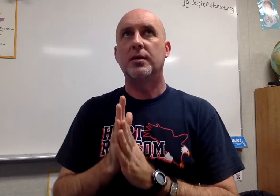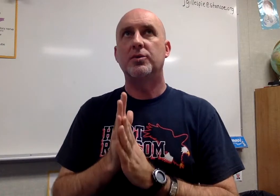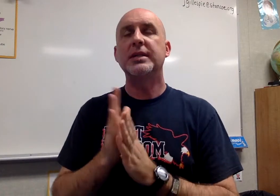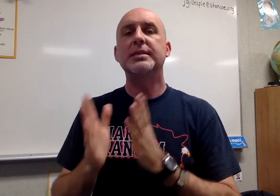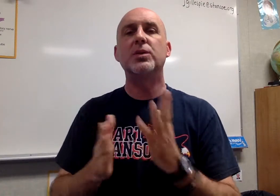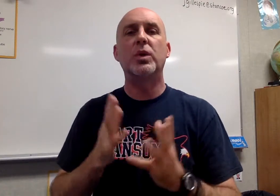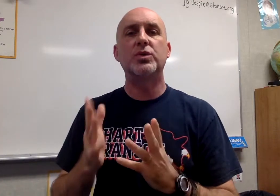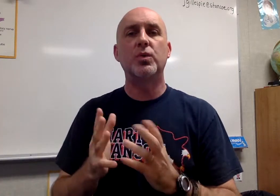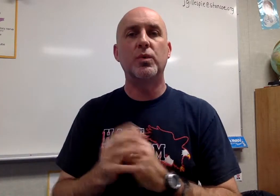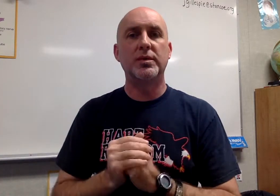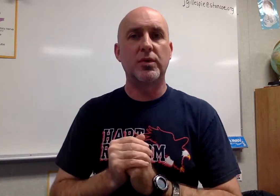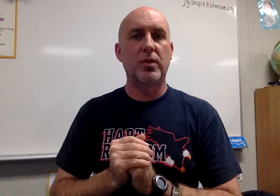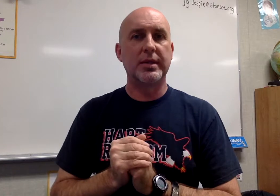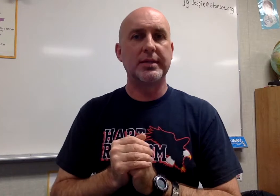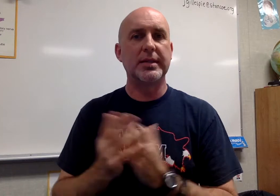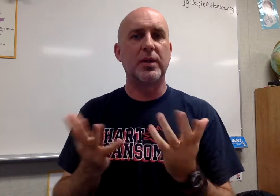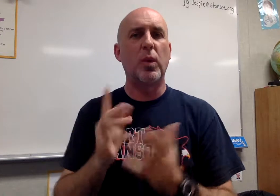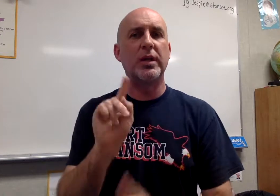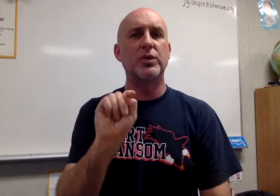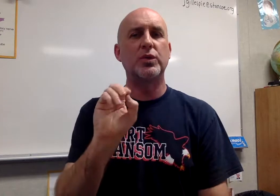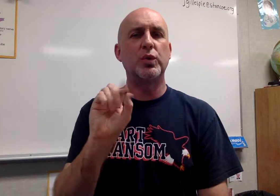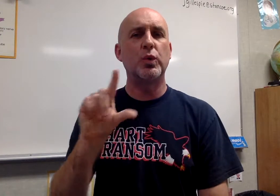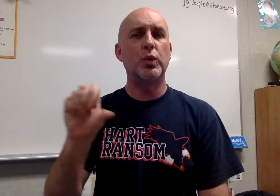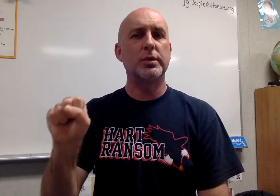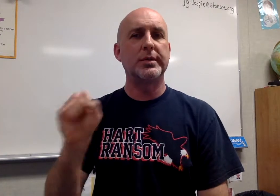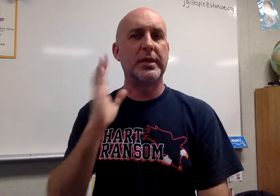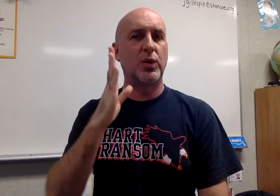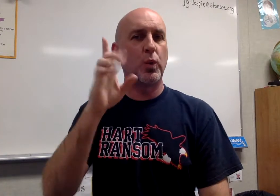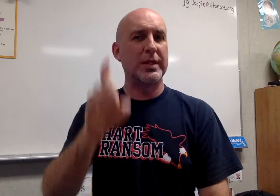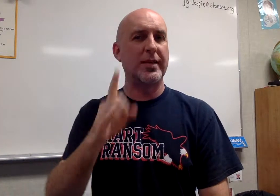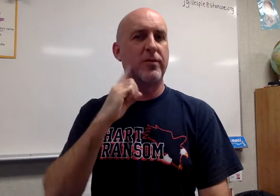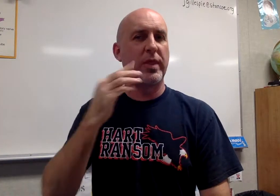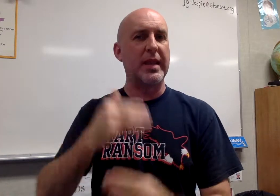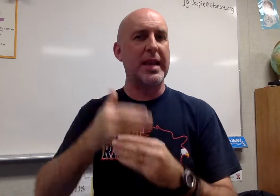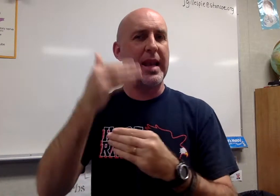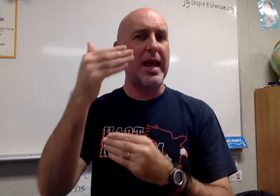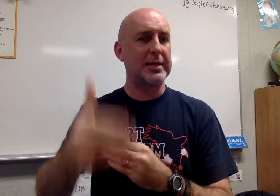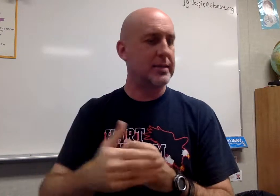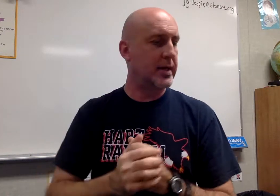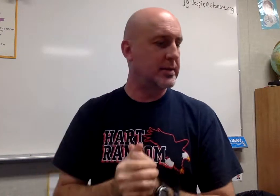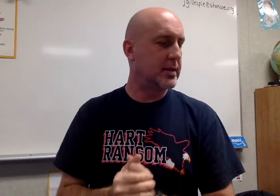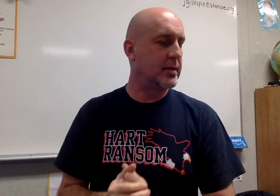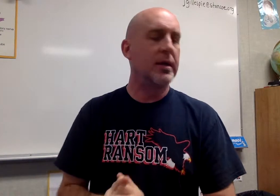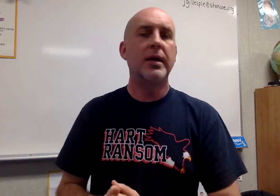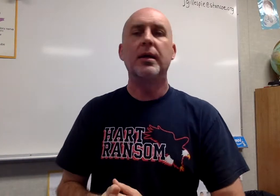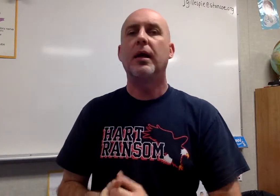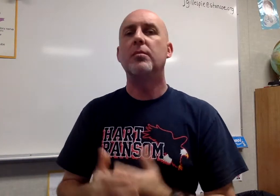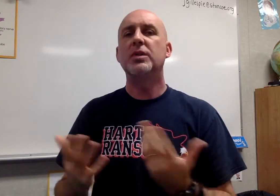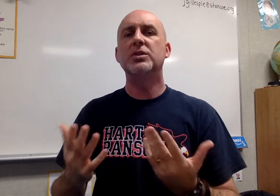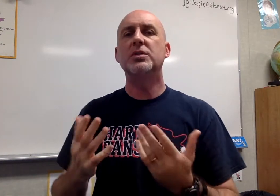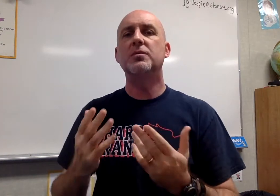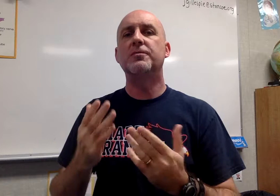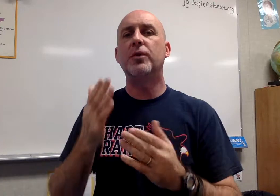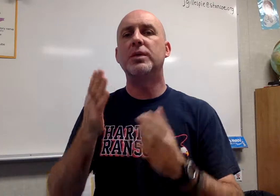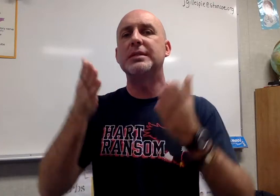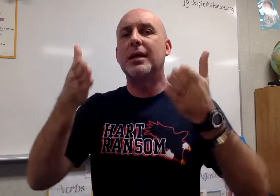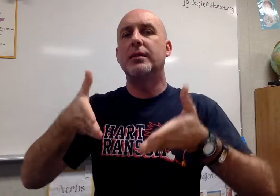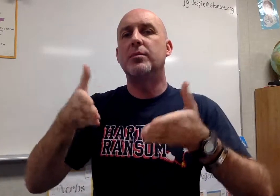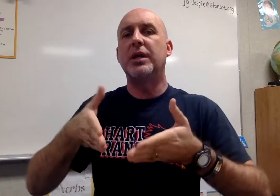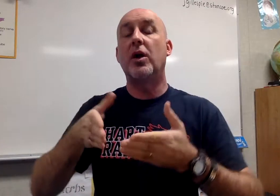try to see what tools you're going to need, what tools you will need for the next lesson. Let's just focus a little bit on